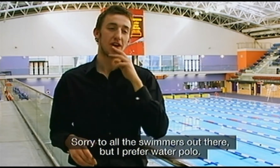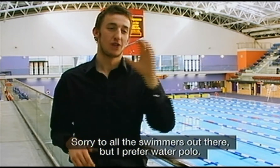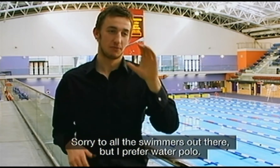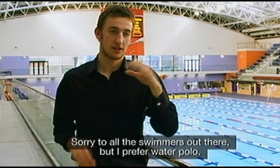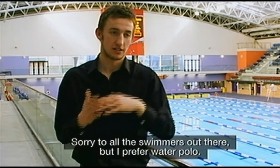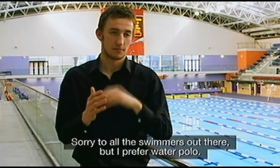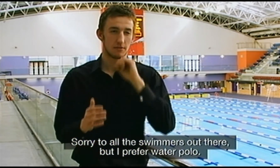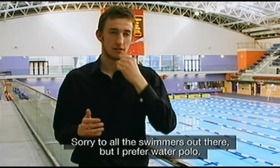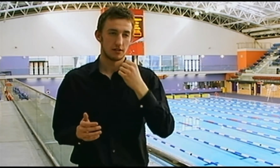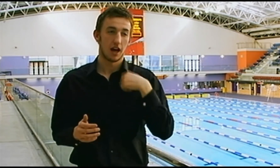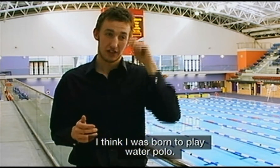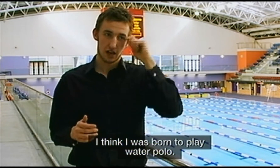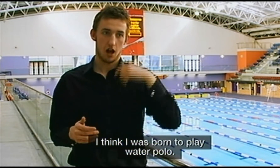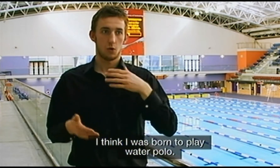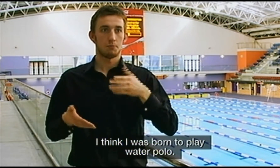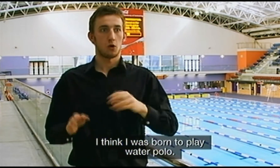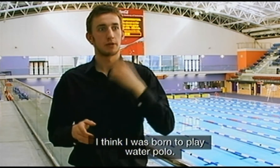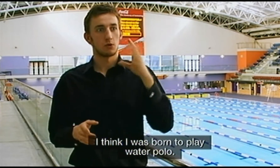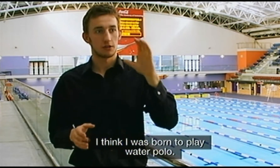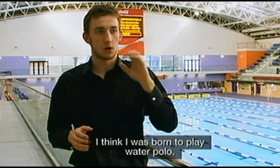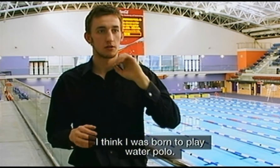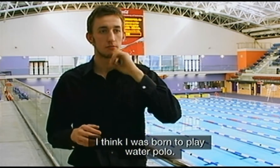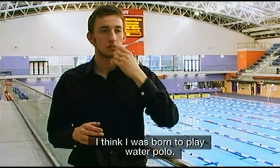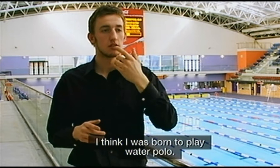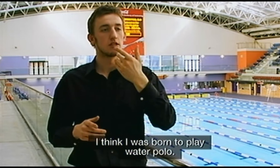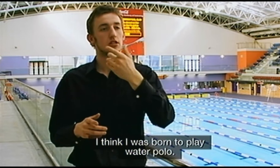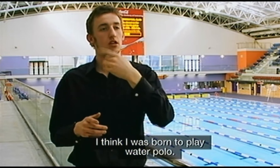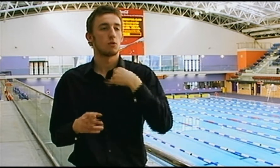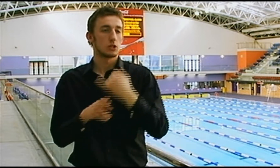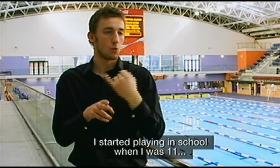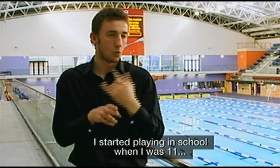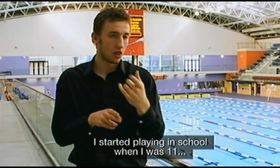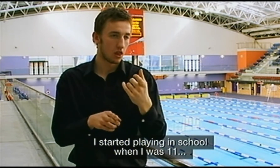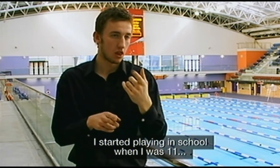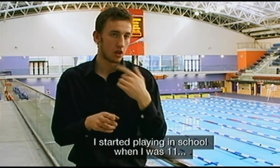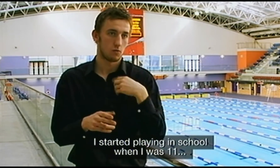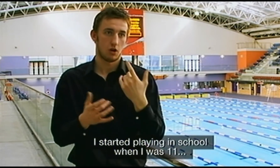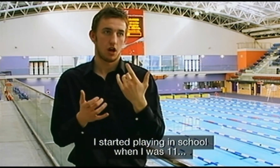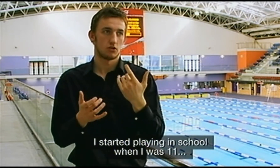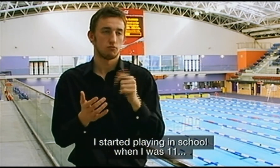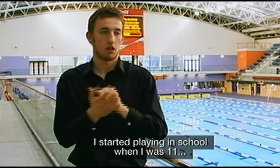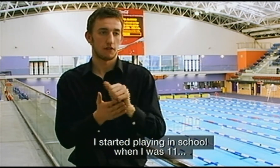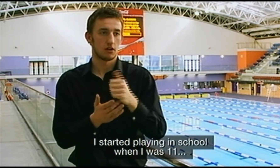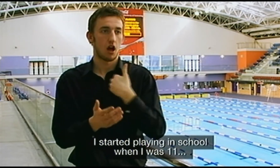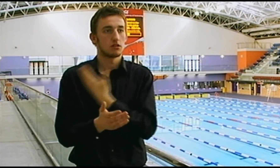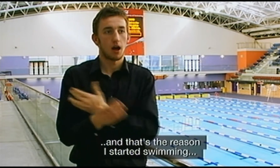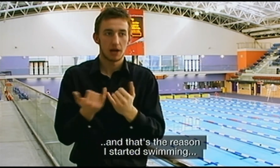water polo. I think I was born to play water polo. I started playing in school when I was 11, and that's the